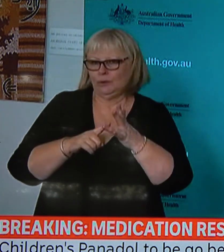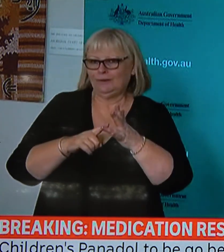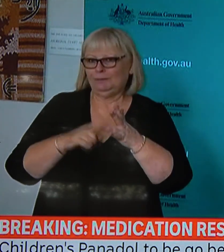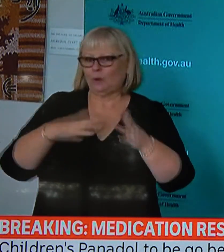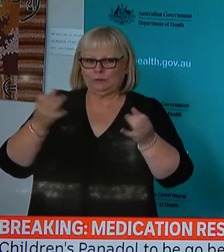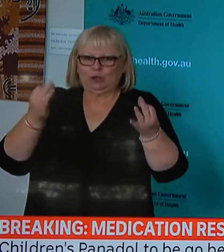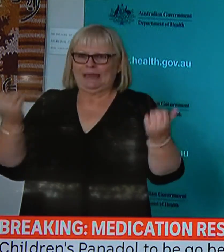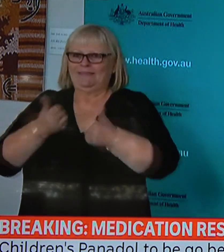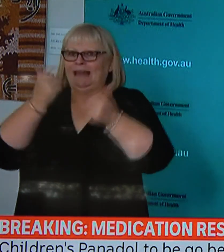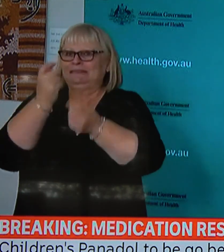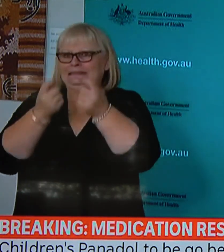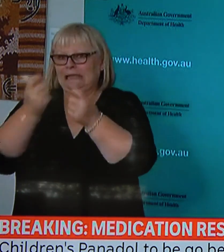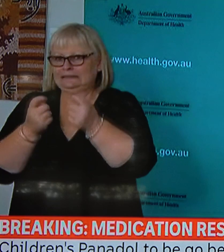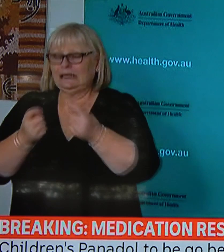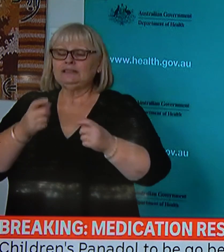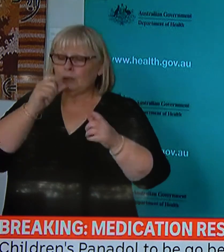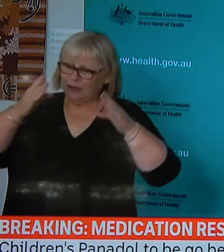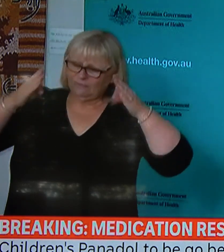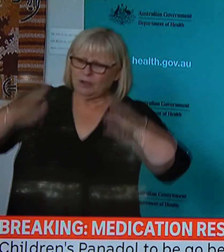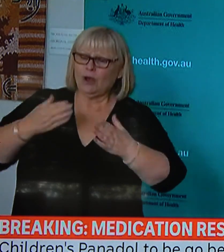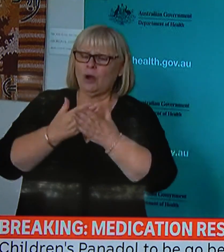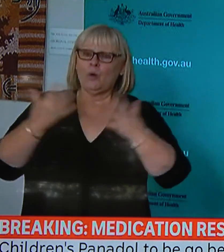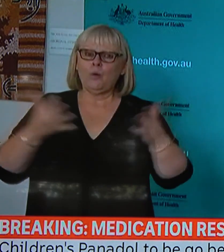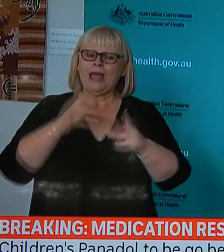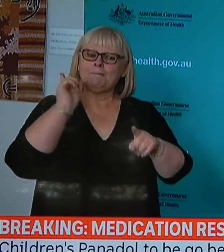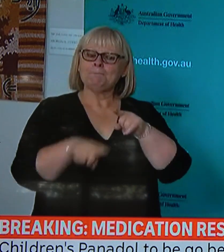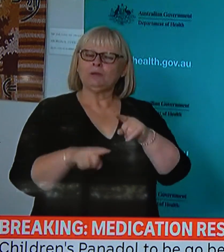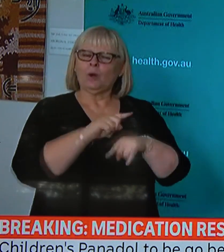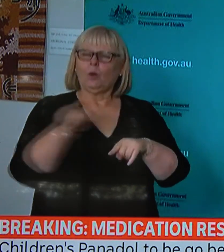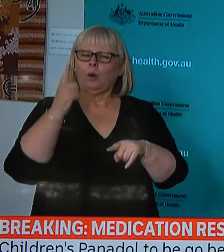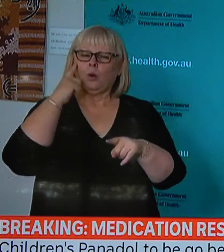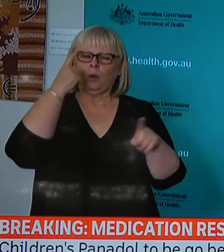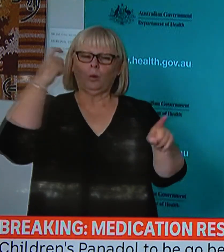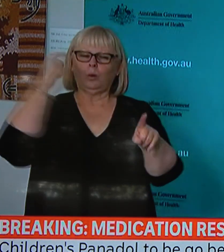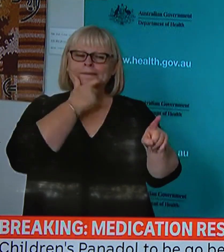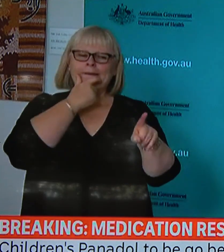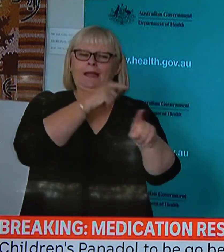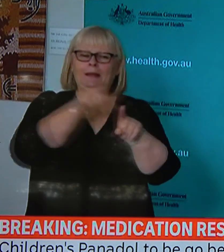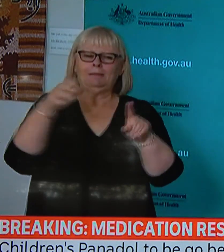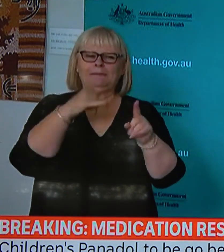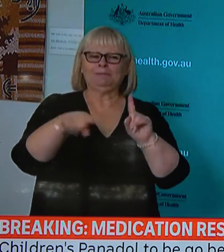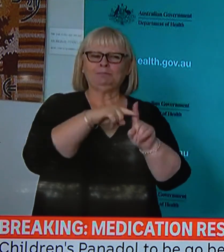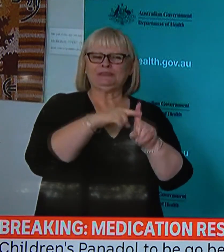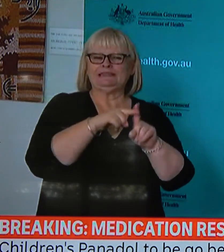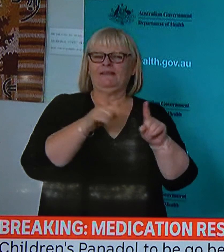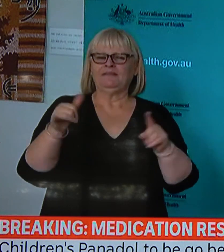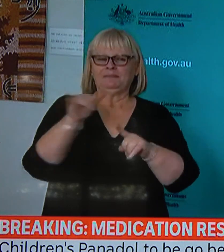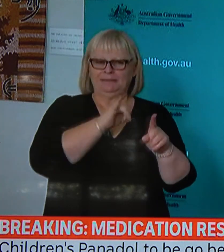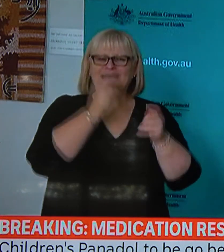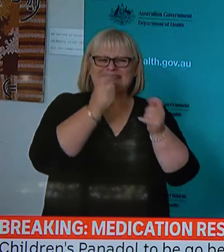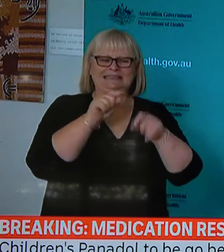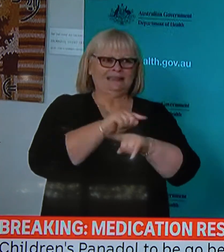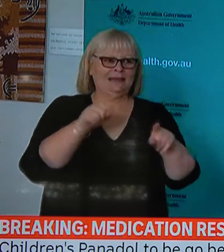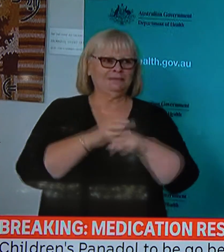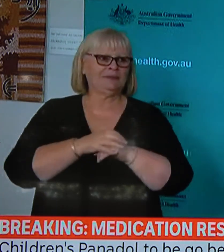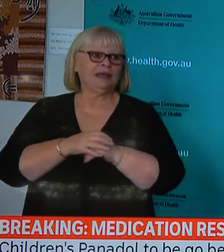that testing on where we think the most likely positives are, so we can take that public health action. Testing people who have,